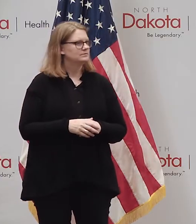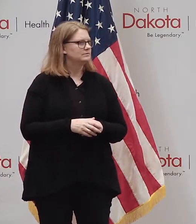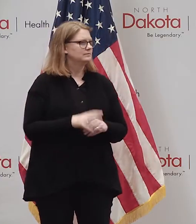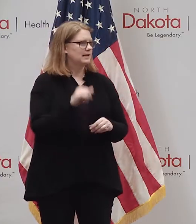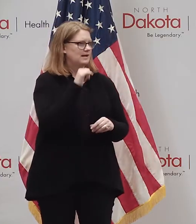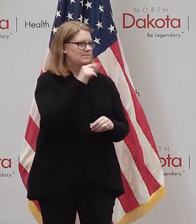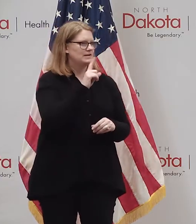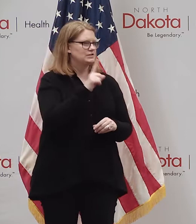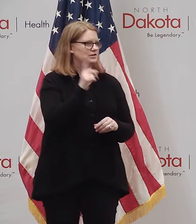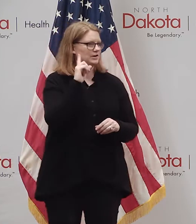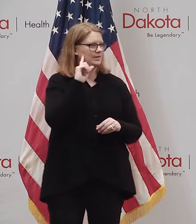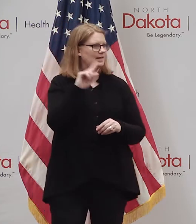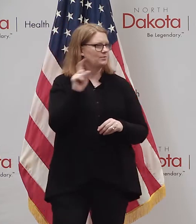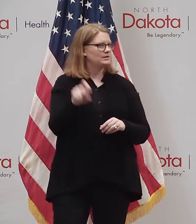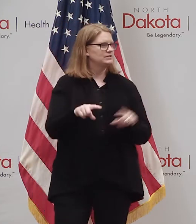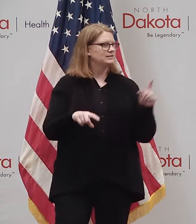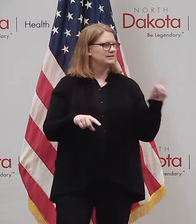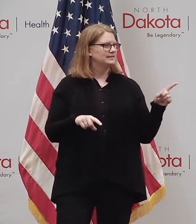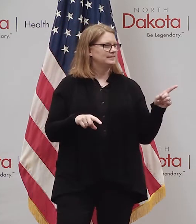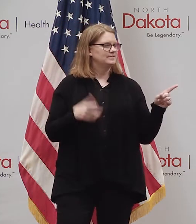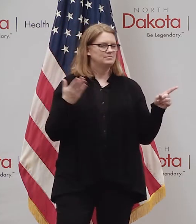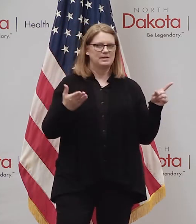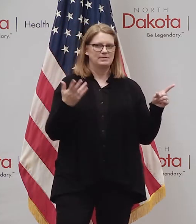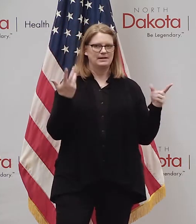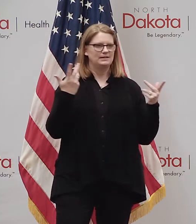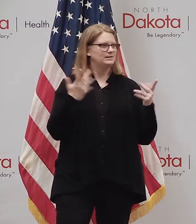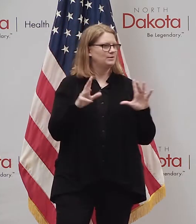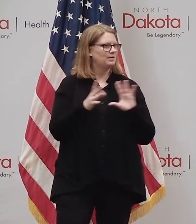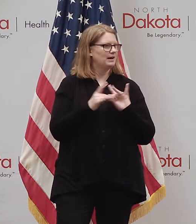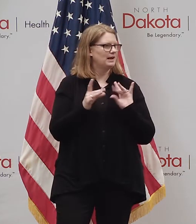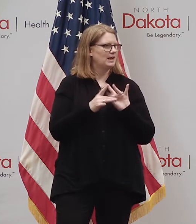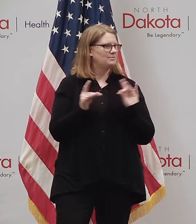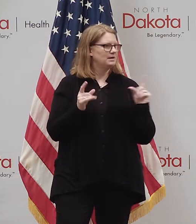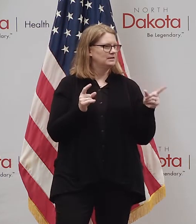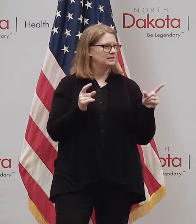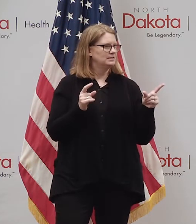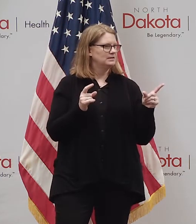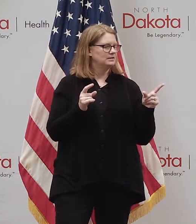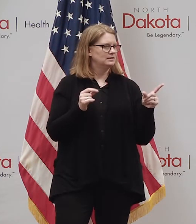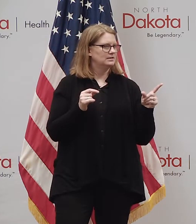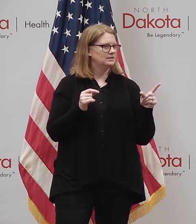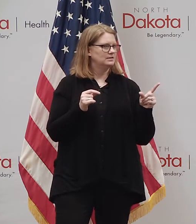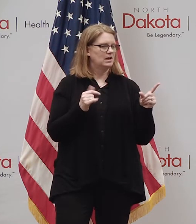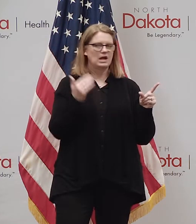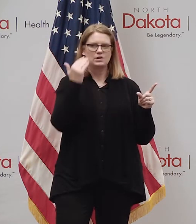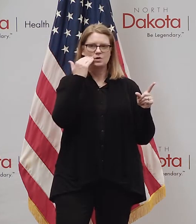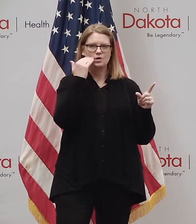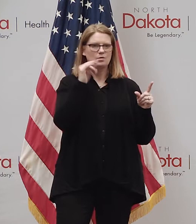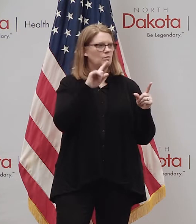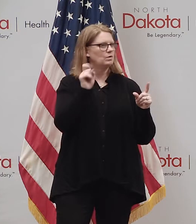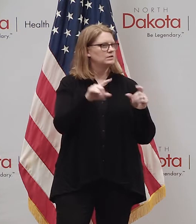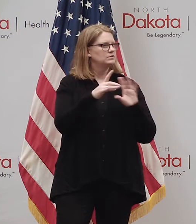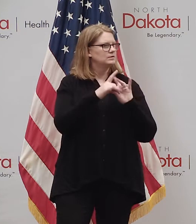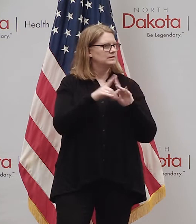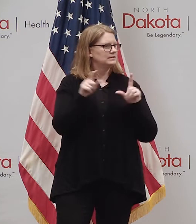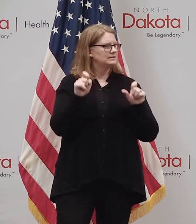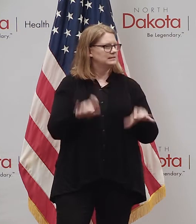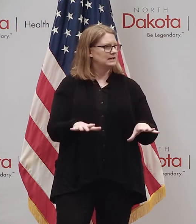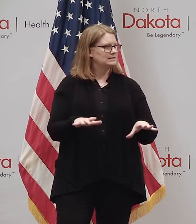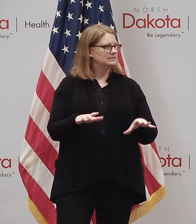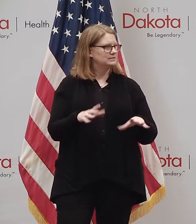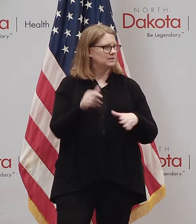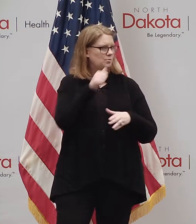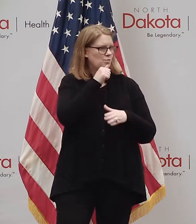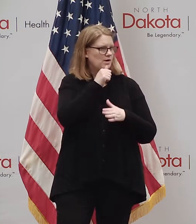heard that question. She may or may not want to comment on that, but we did do a, I do know that the question was about a test,